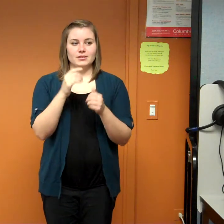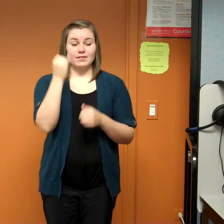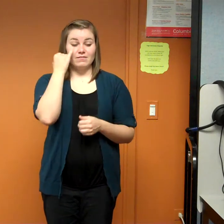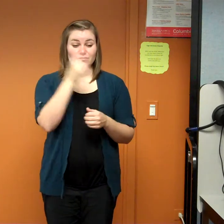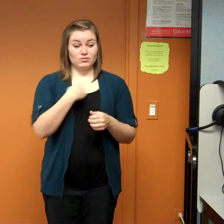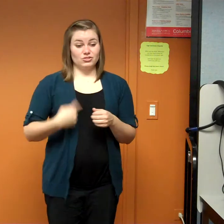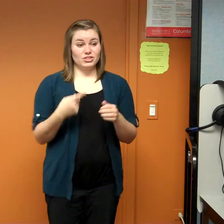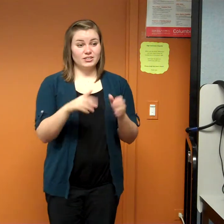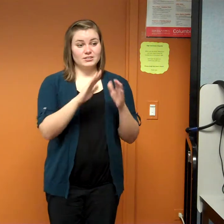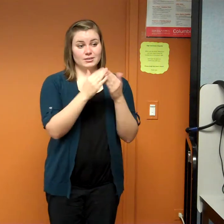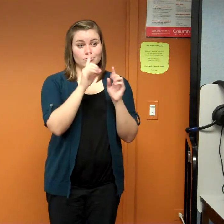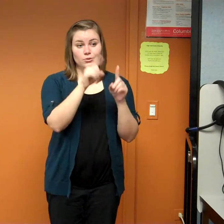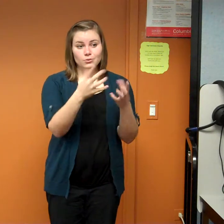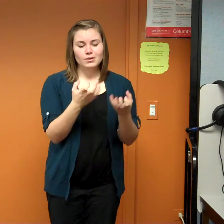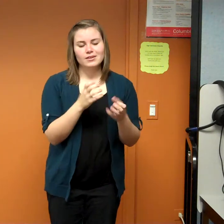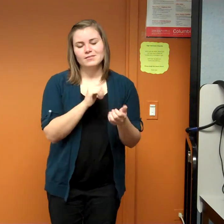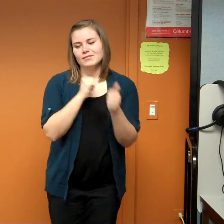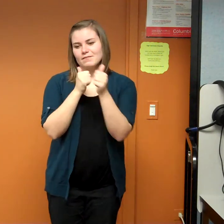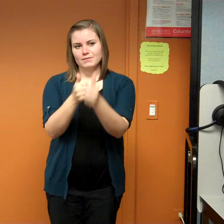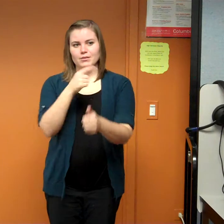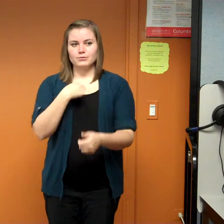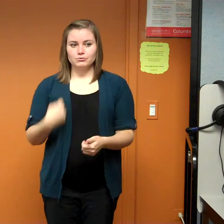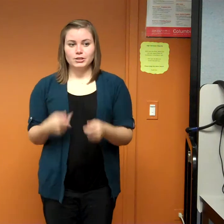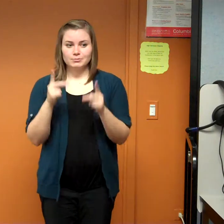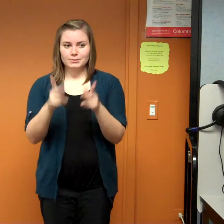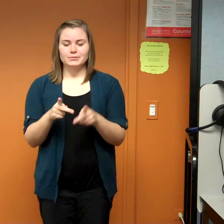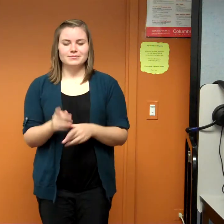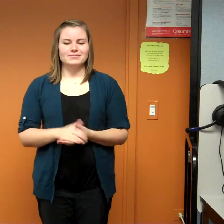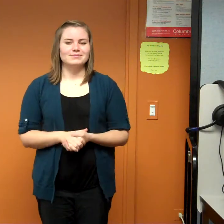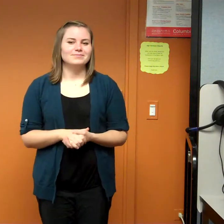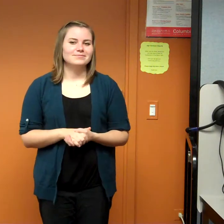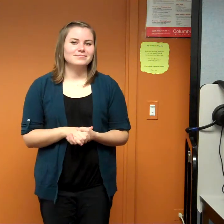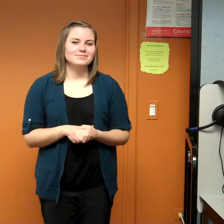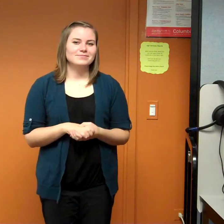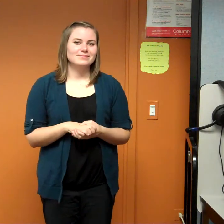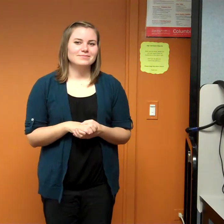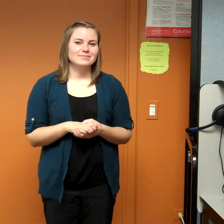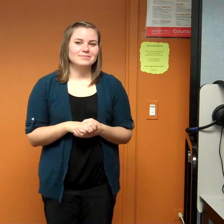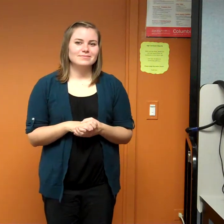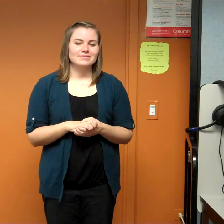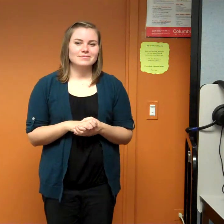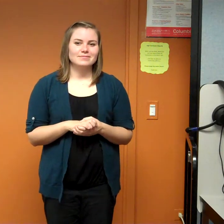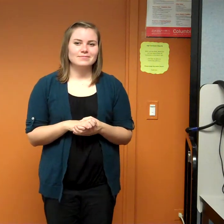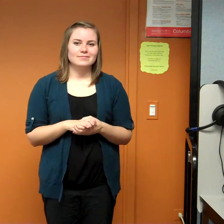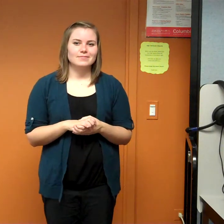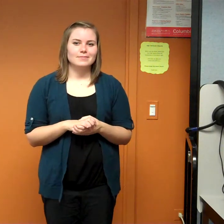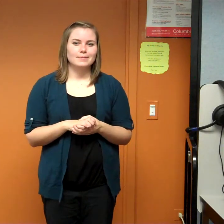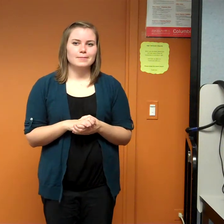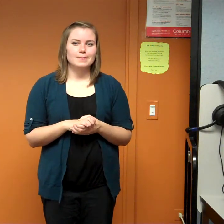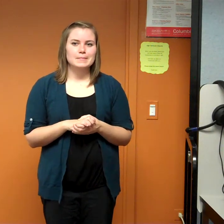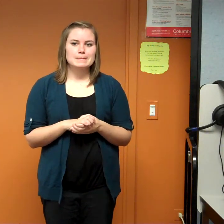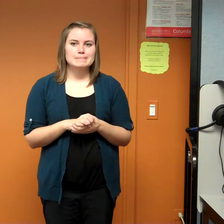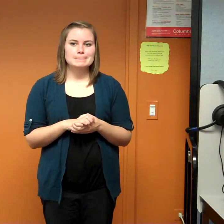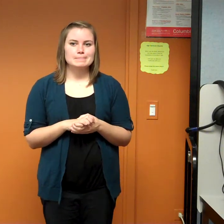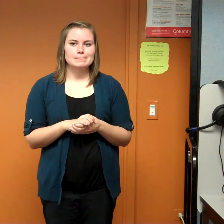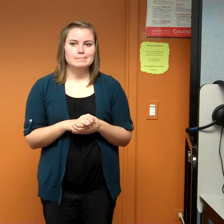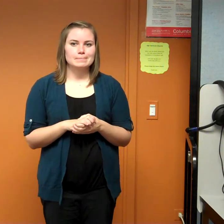And we started at the perfect part of Chinatown. We were on the north end of this area, and we were able to walk